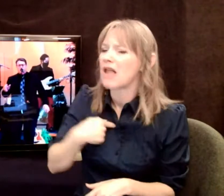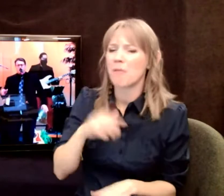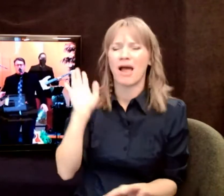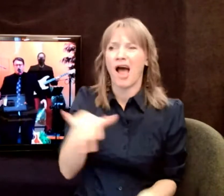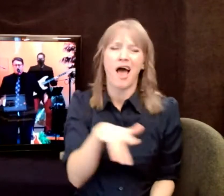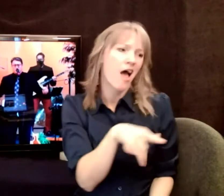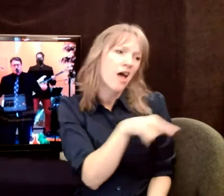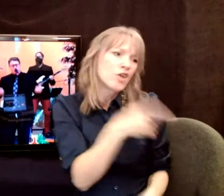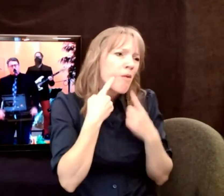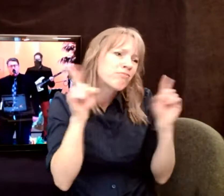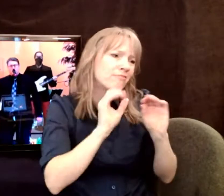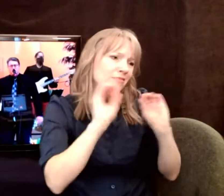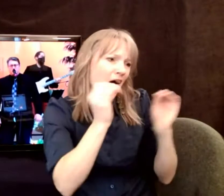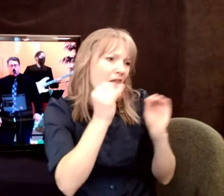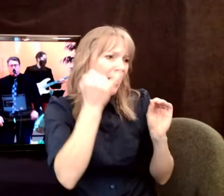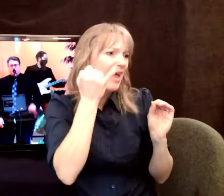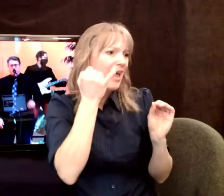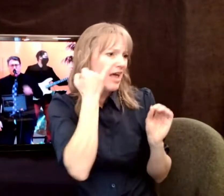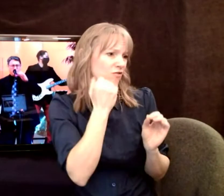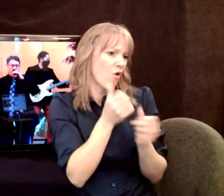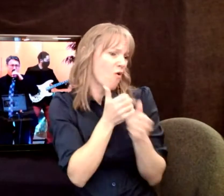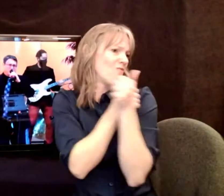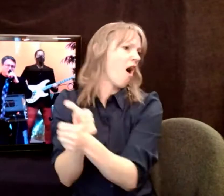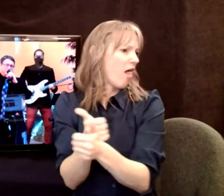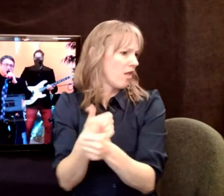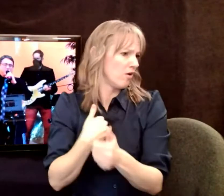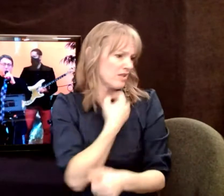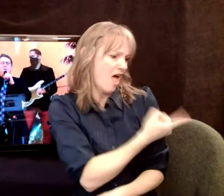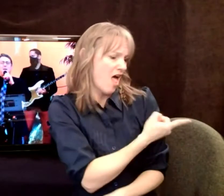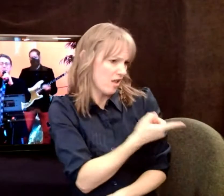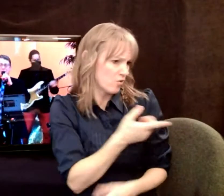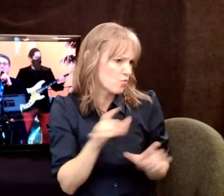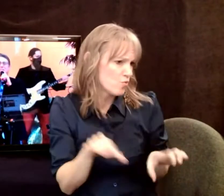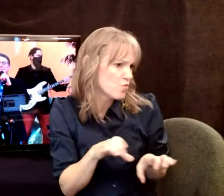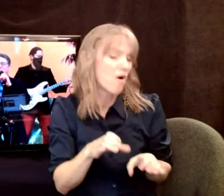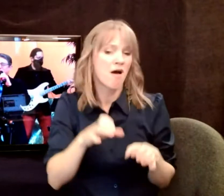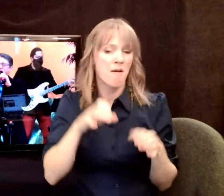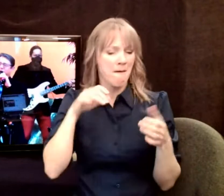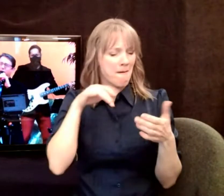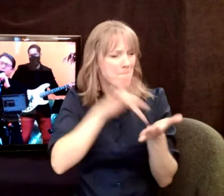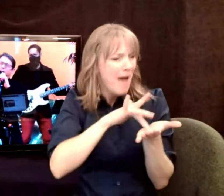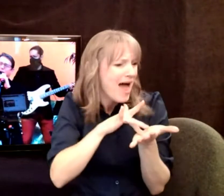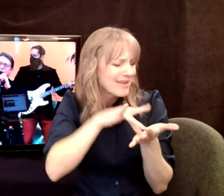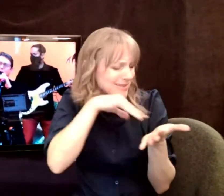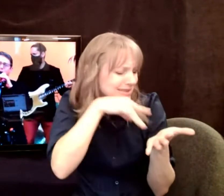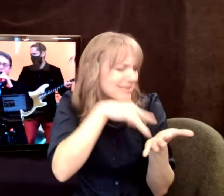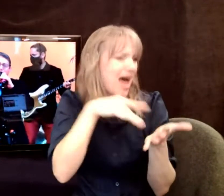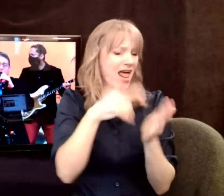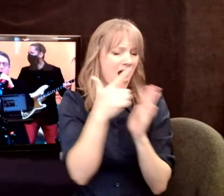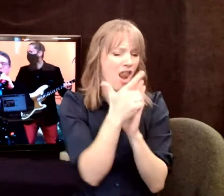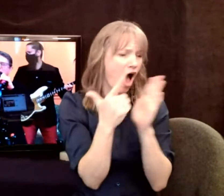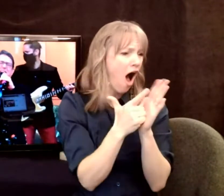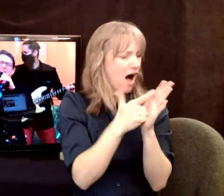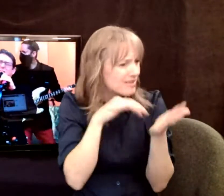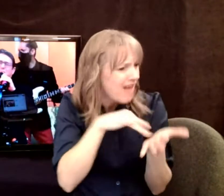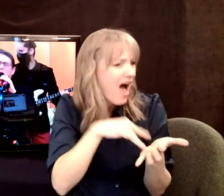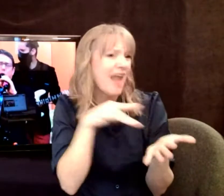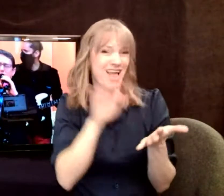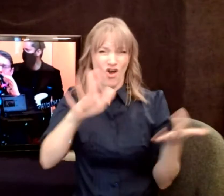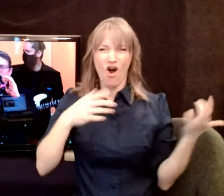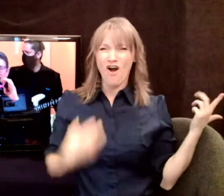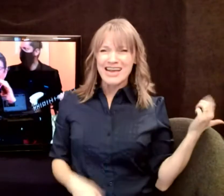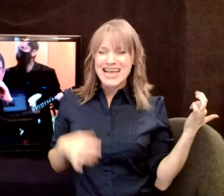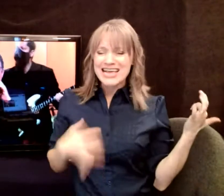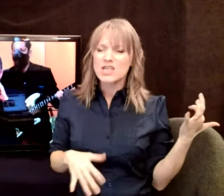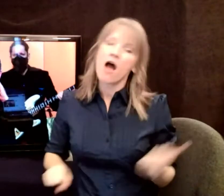nothing unless you do something. Study medicine, study law. Please put